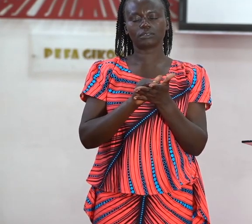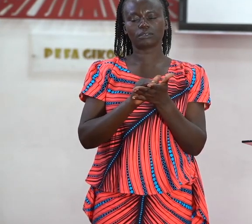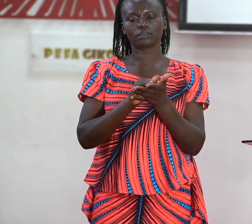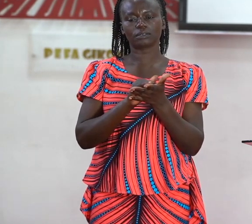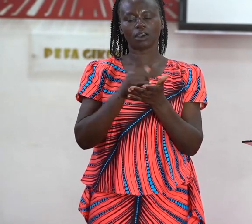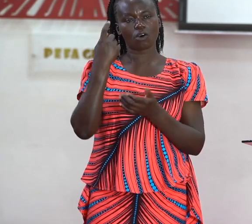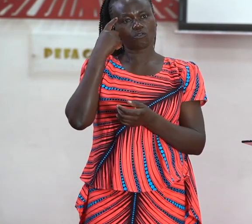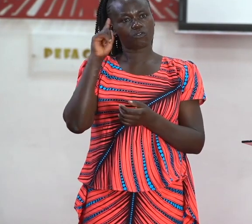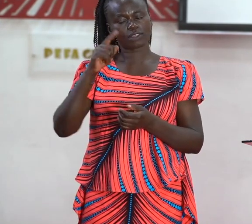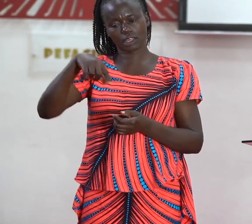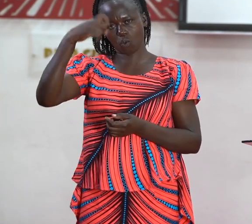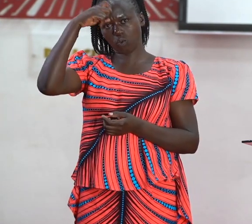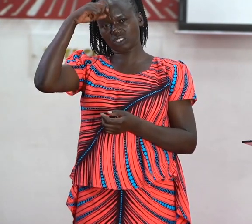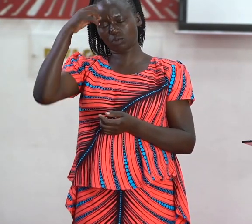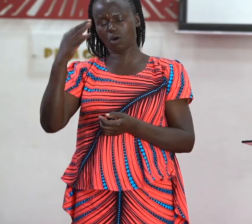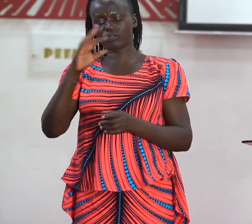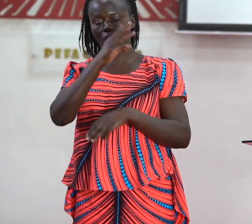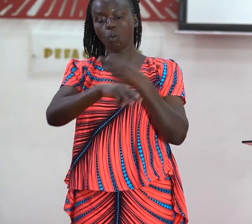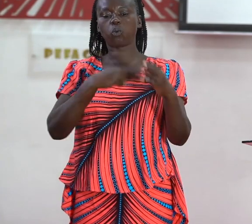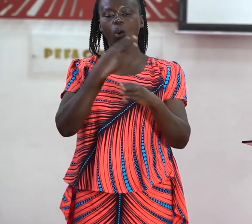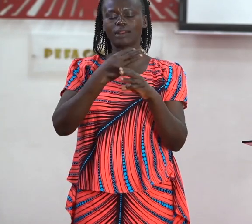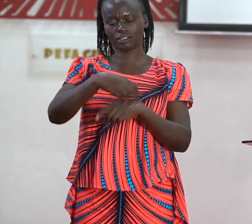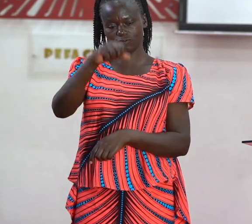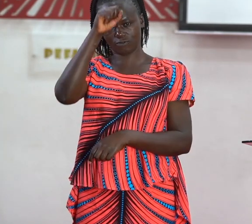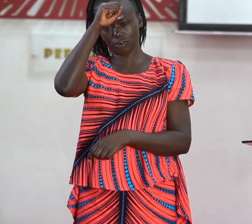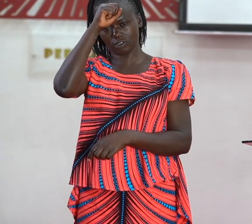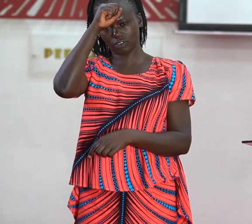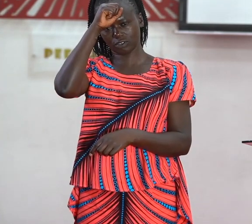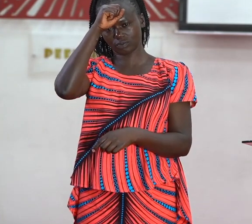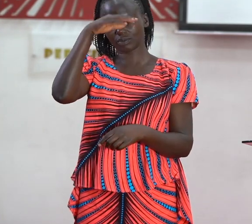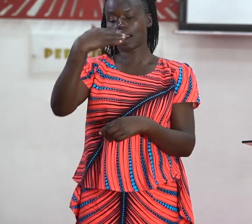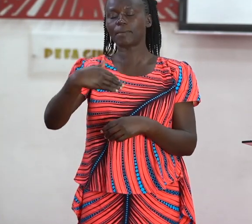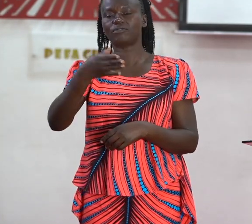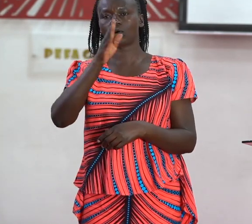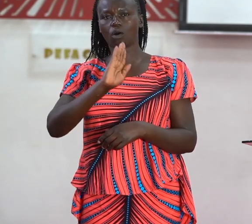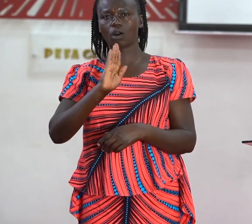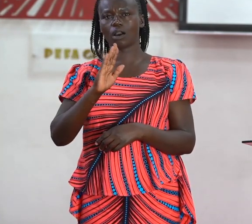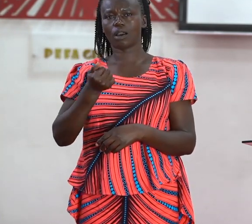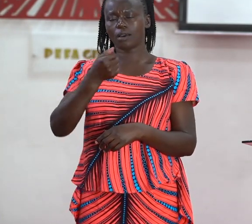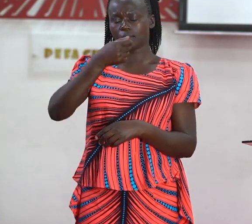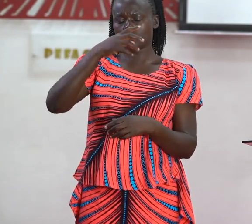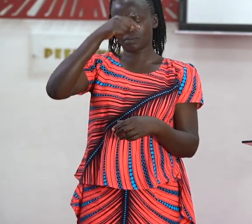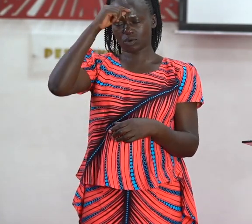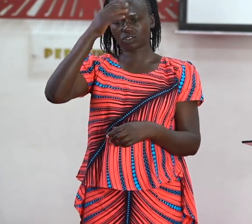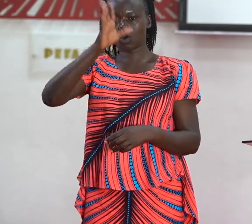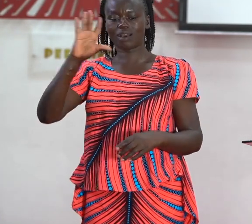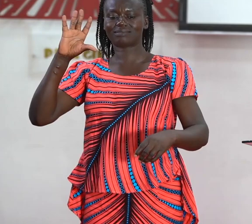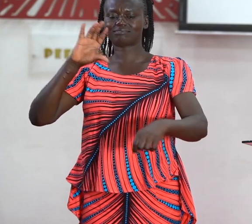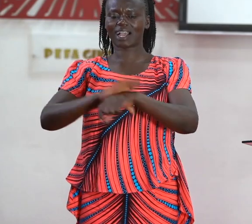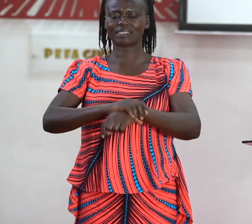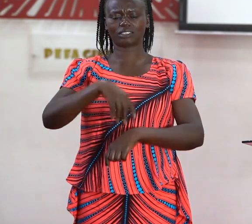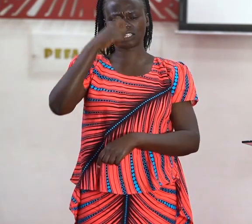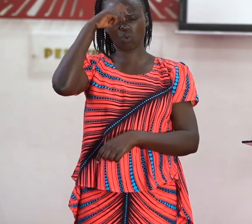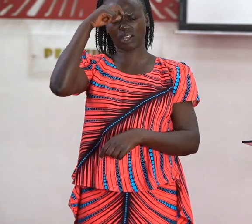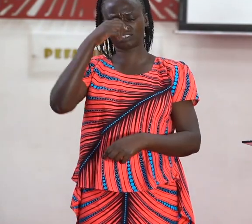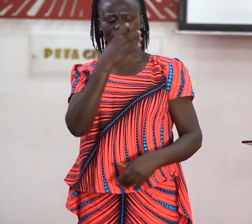verse number 19, it says, for the wisdom of this world is foolishness in God's sight, as it is, he catches the wise in their craftiness. That's what